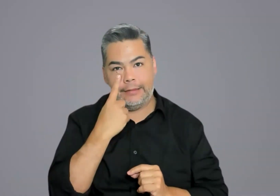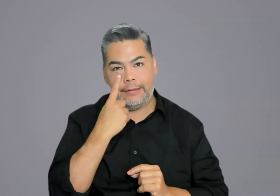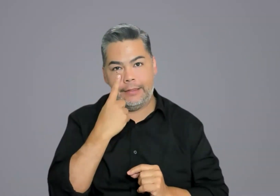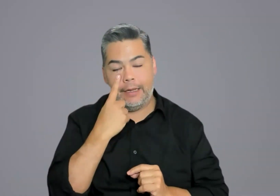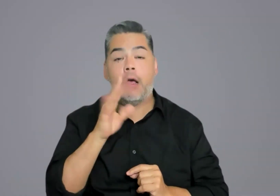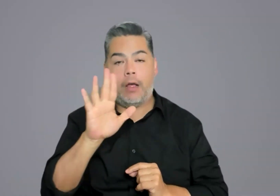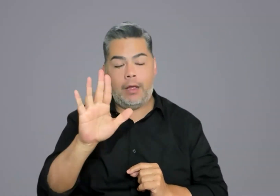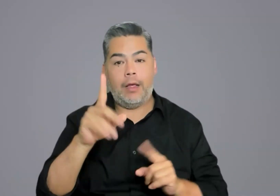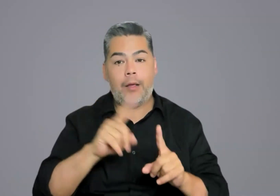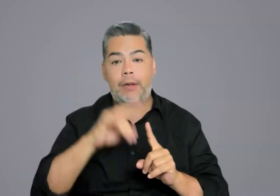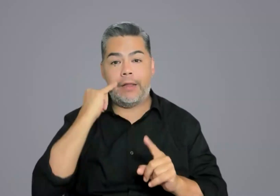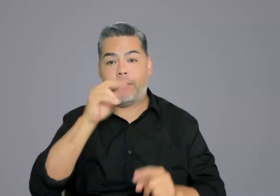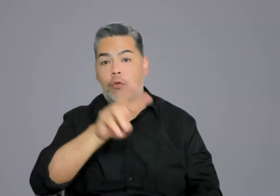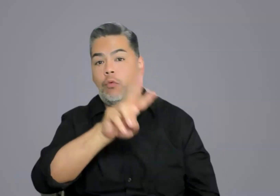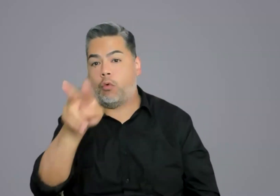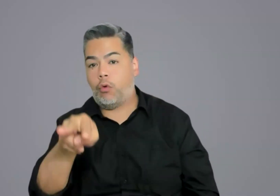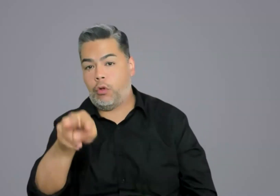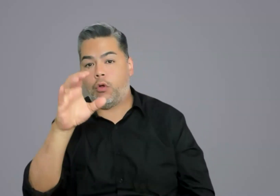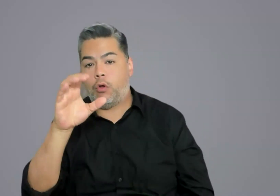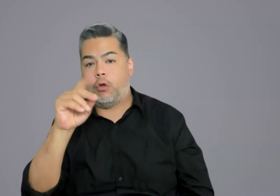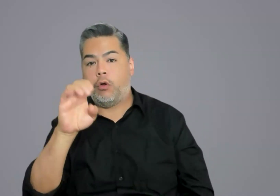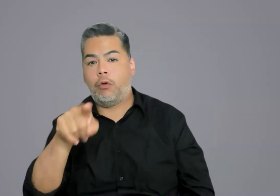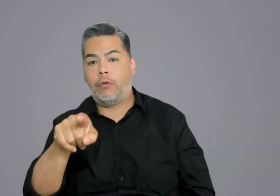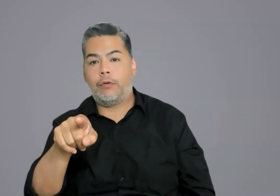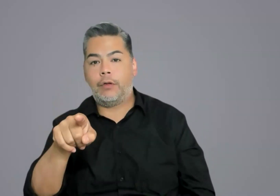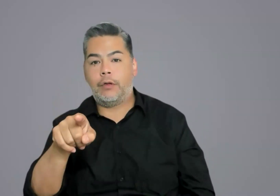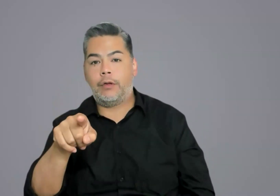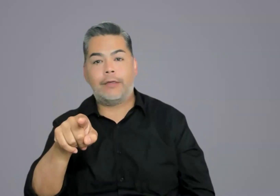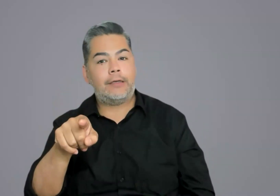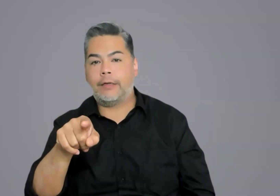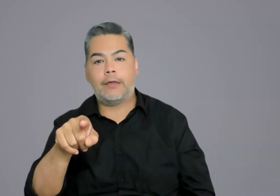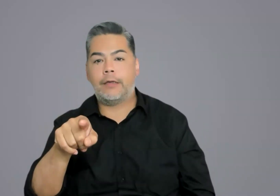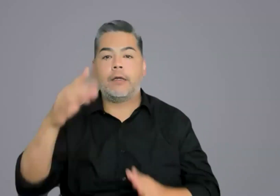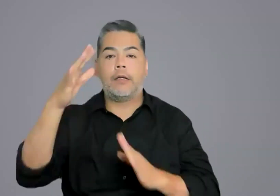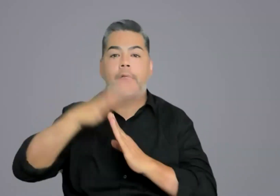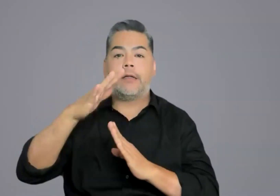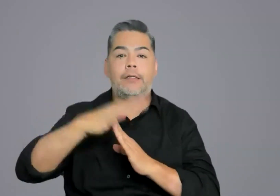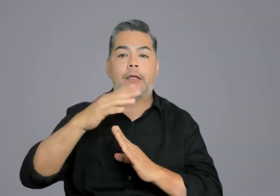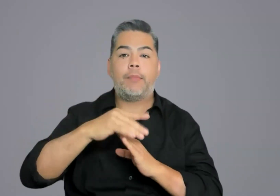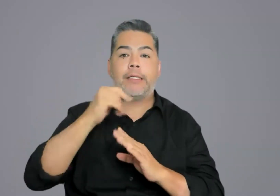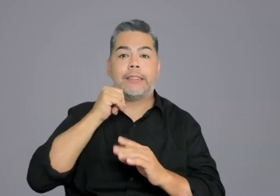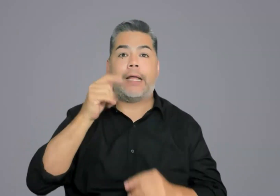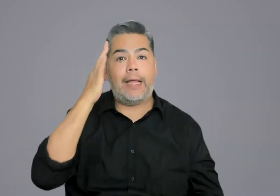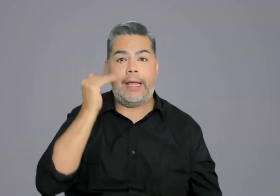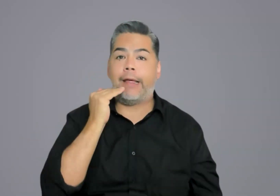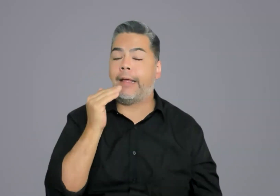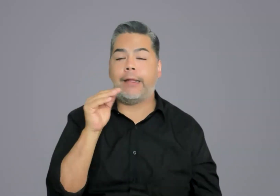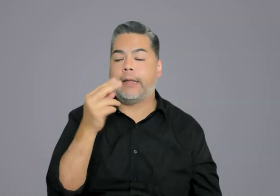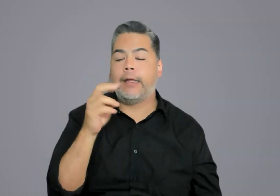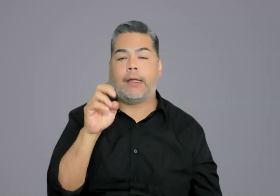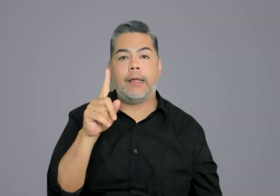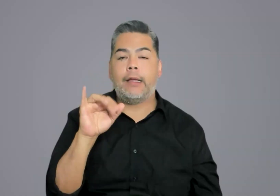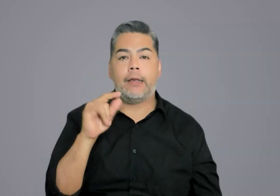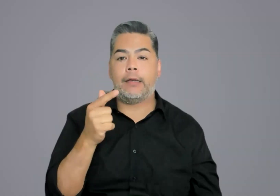you look on the code view side, what you'll see is top headlines isn't a heading at all. It's actually a